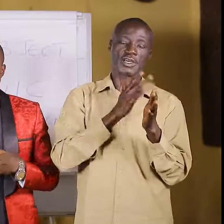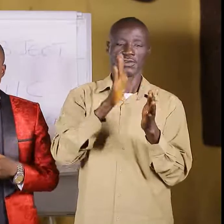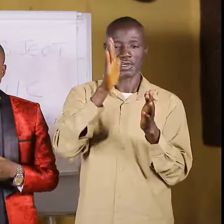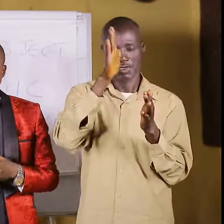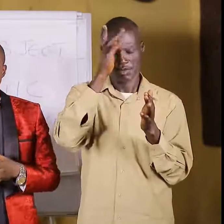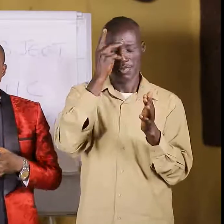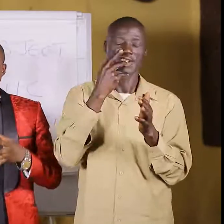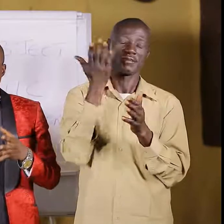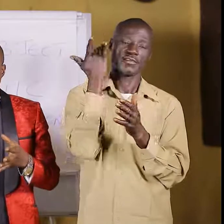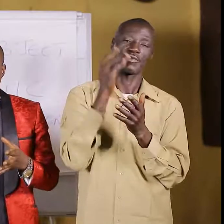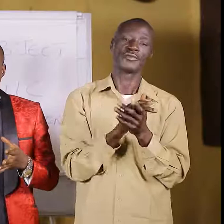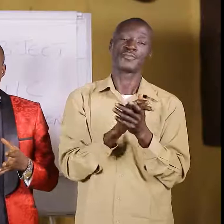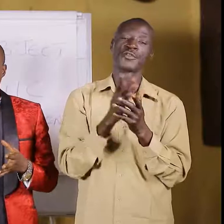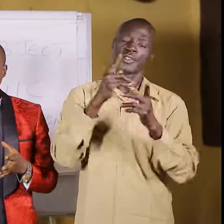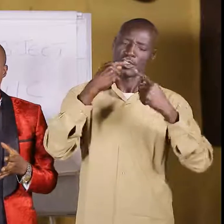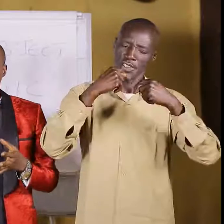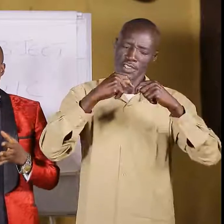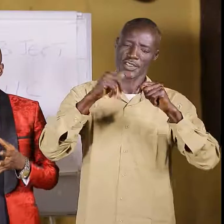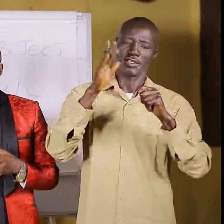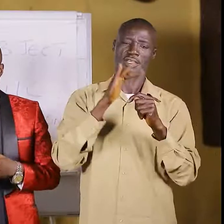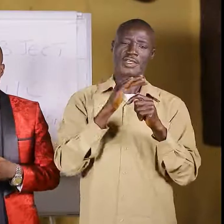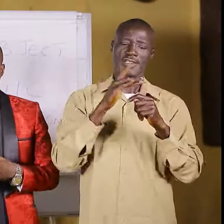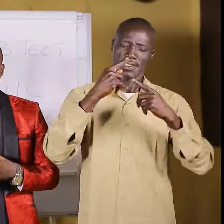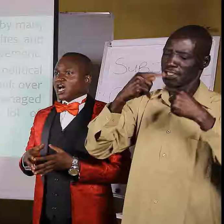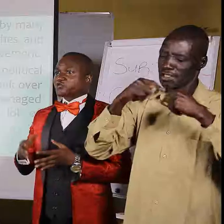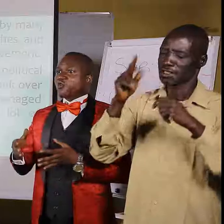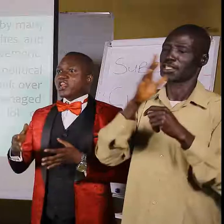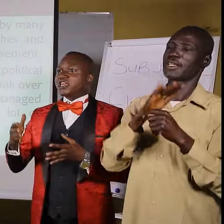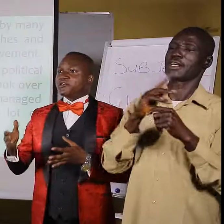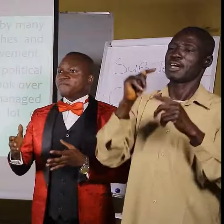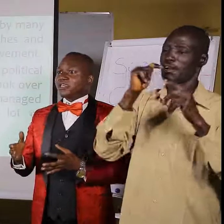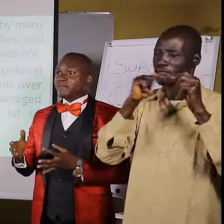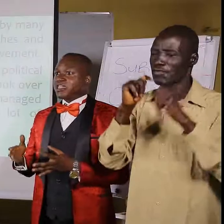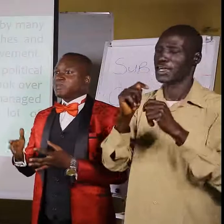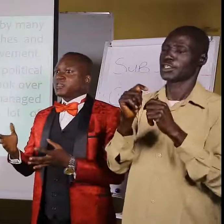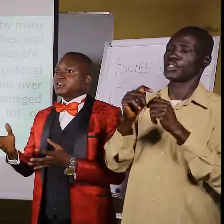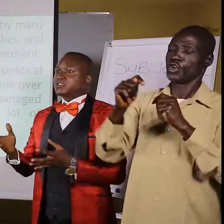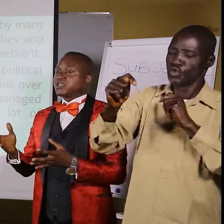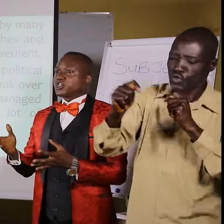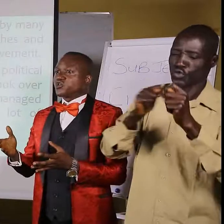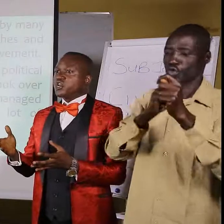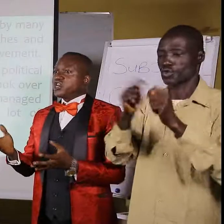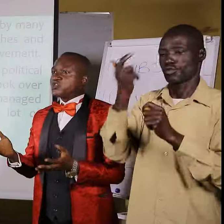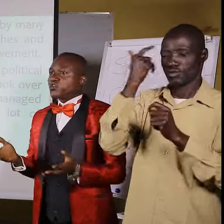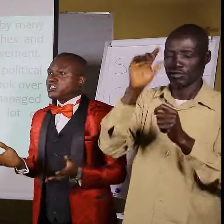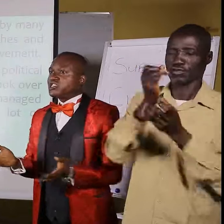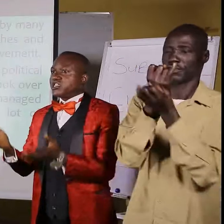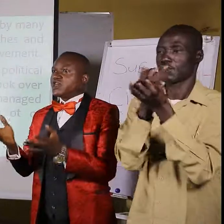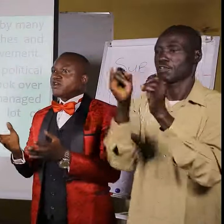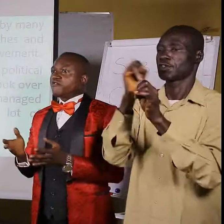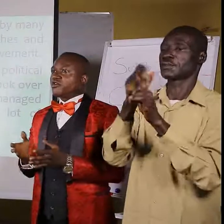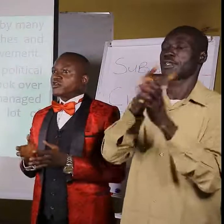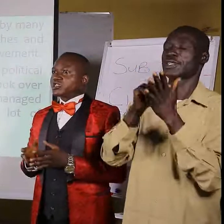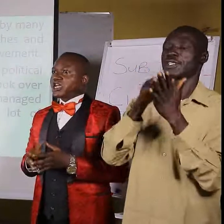fought for independence. They were involved even in colonial governance. And so when Nigeria became an independent nation, it was